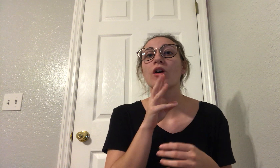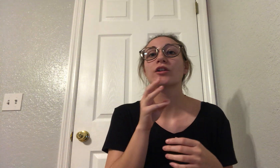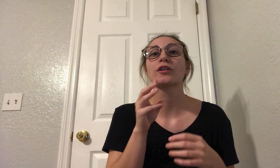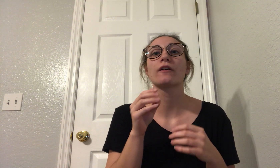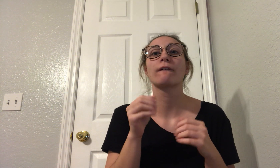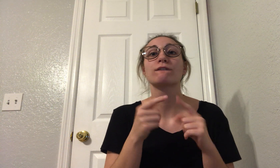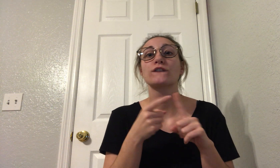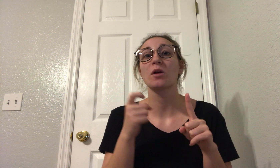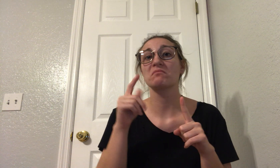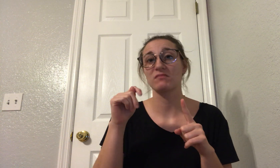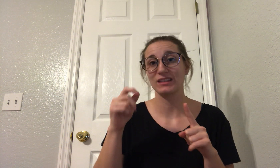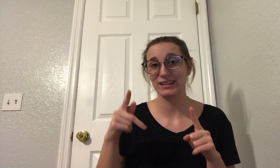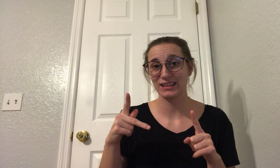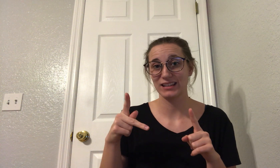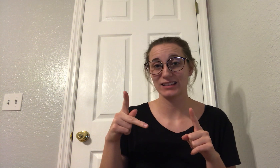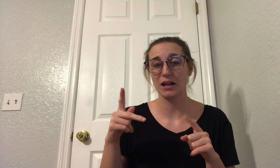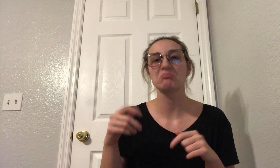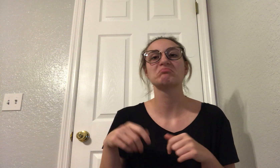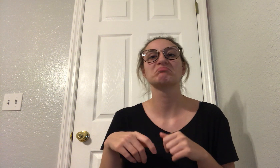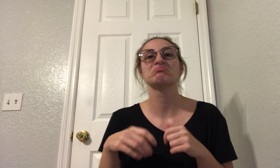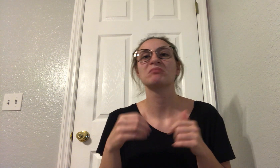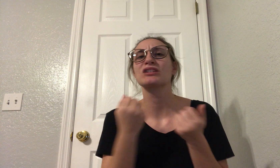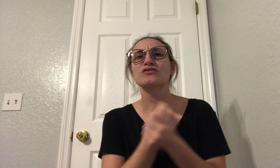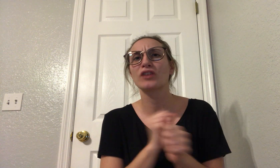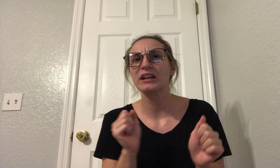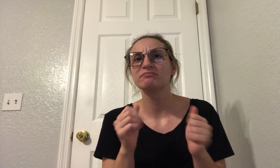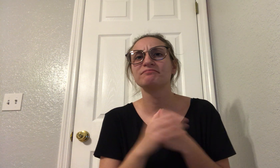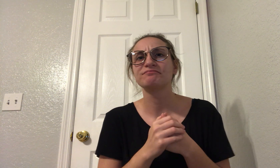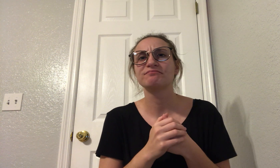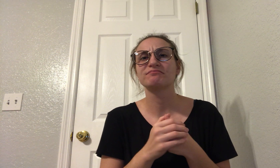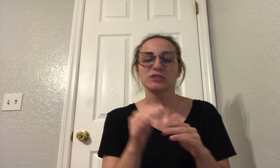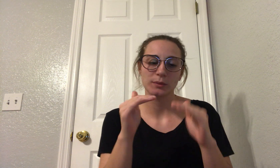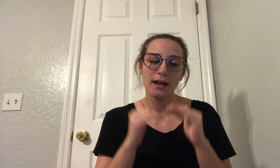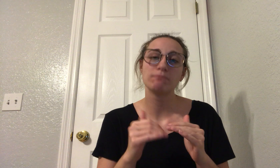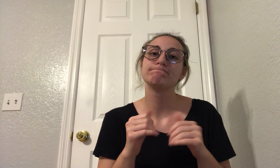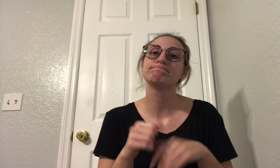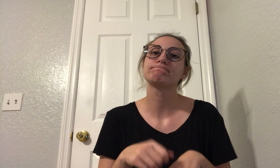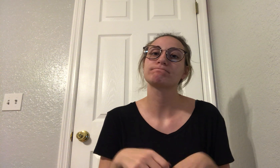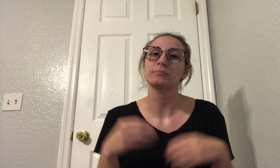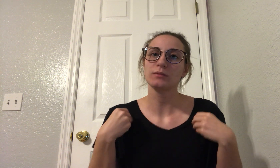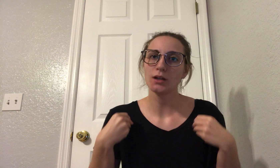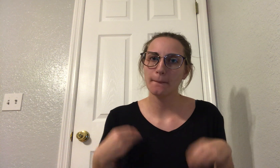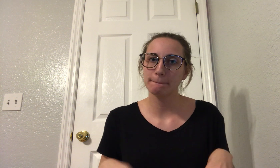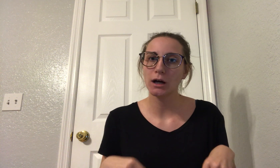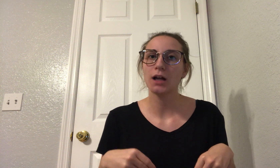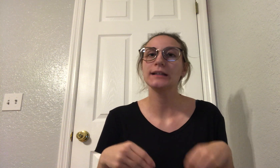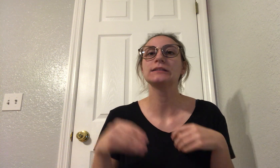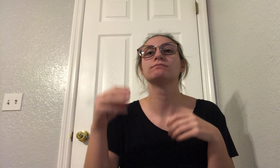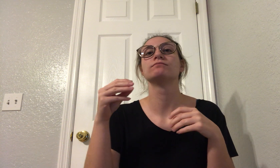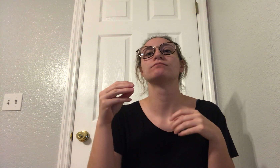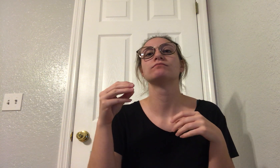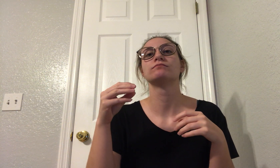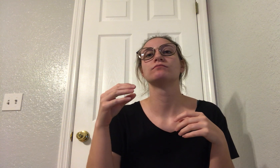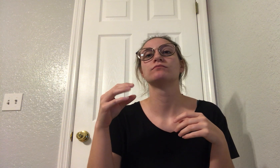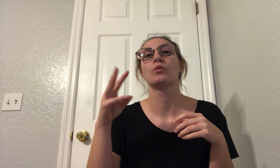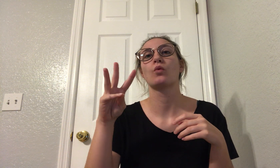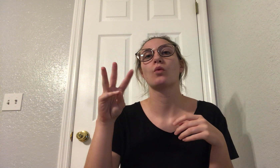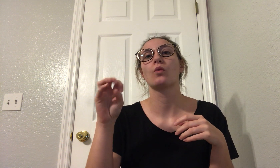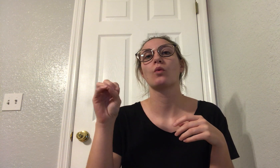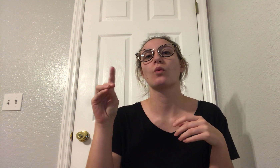Number 9, gonna move along here. Body weight exercises. And I may have skipped one,